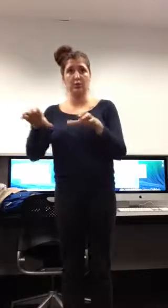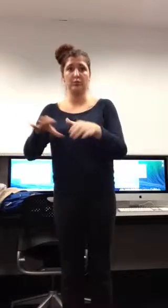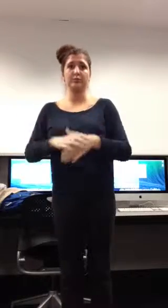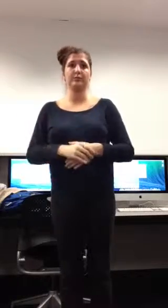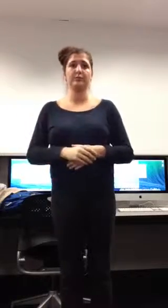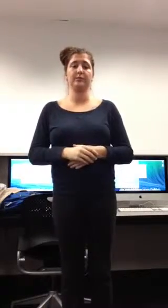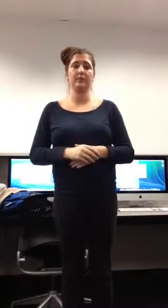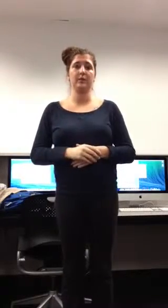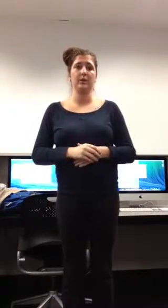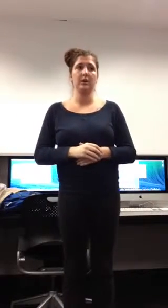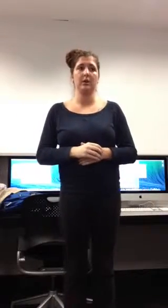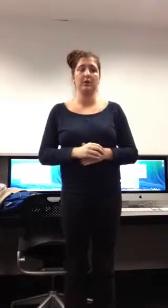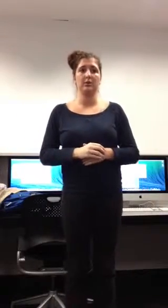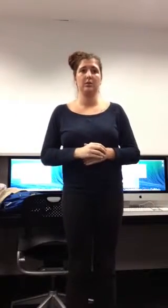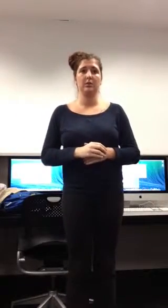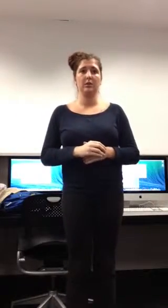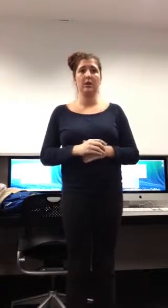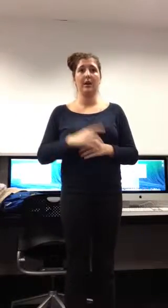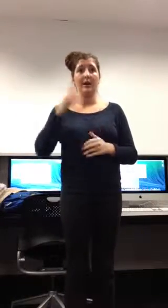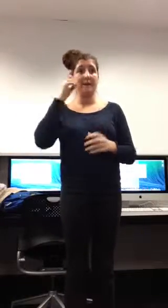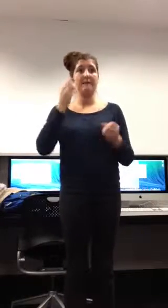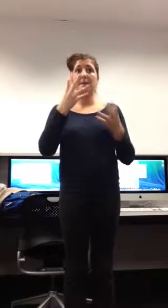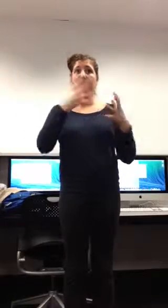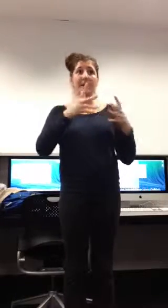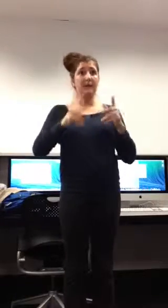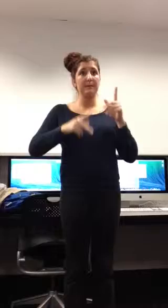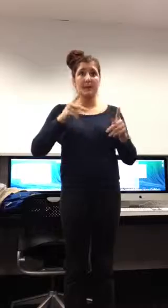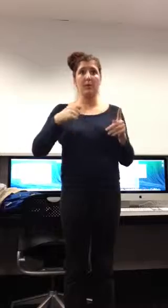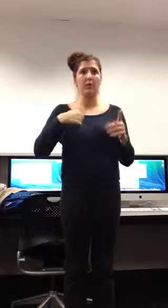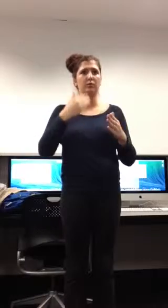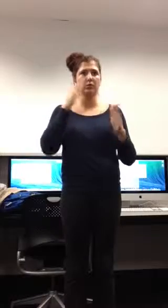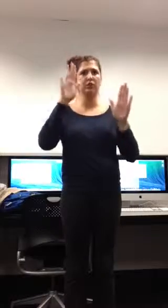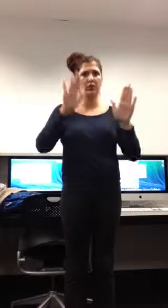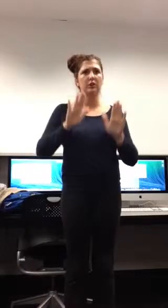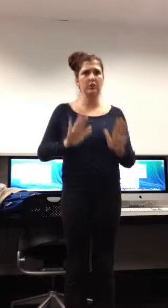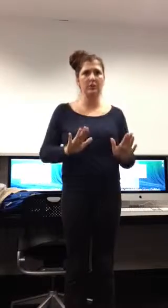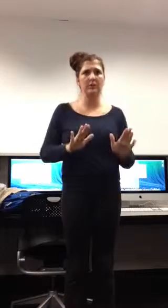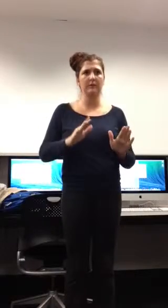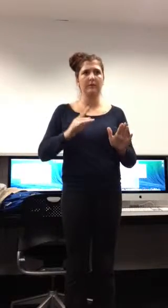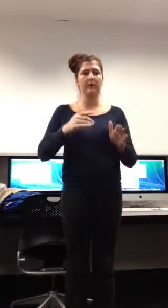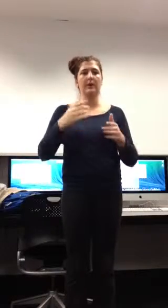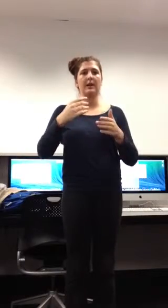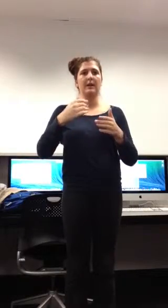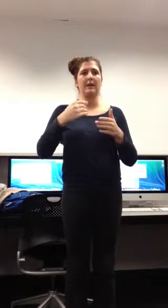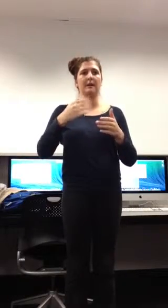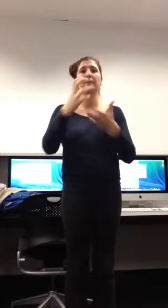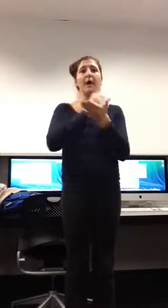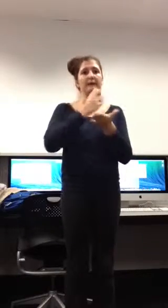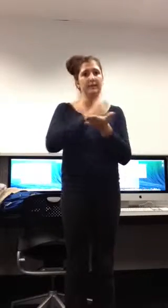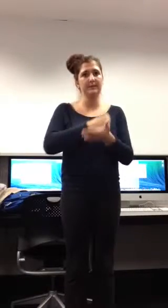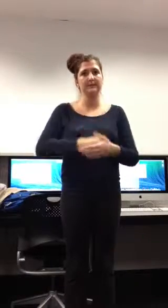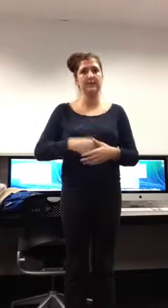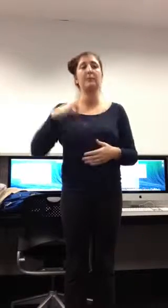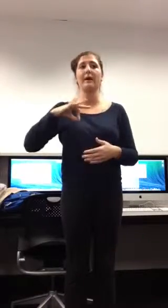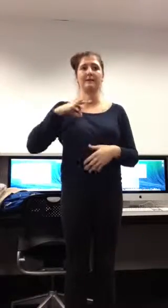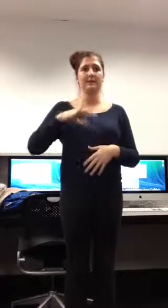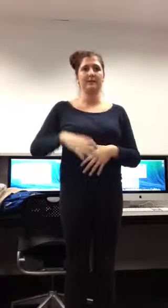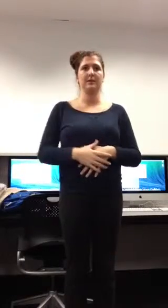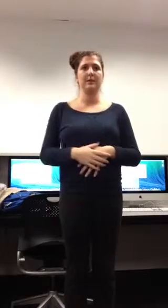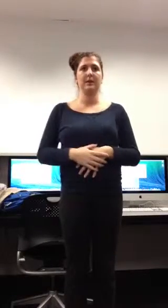For many, it was a great time. For others, such as the American worker,